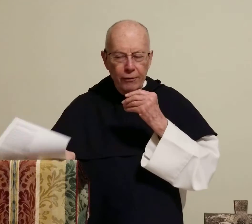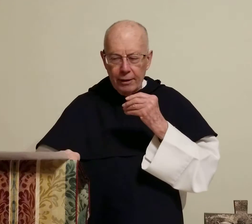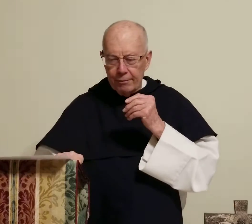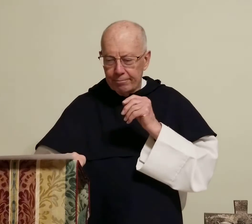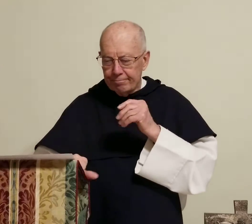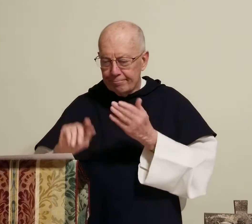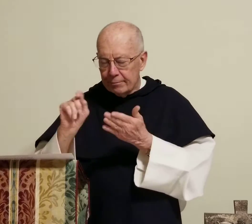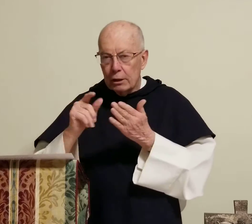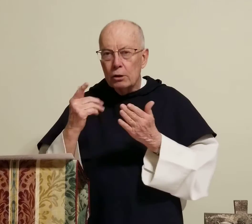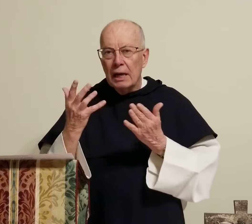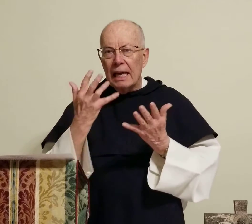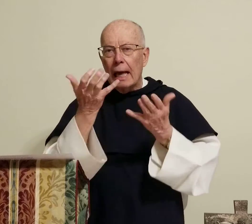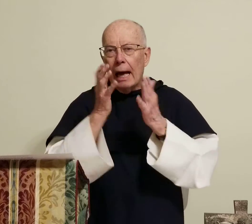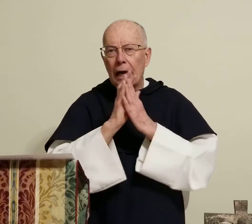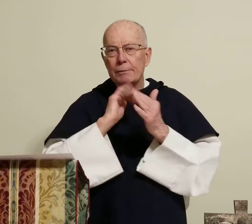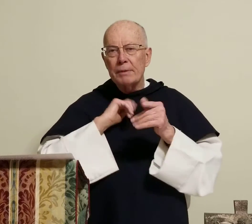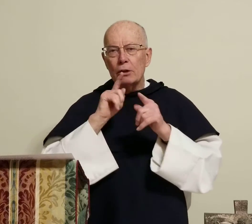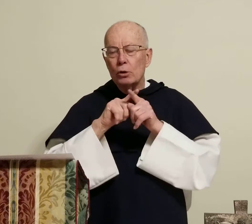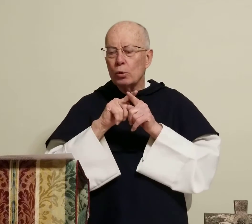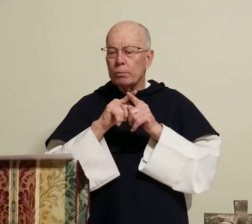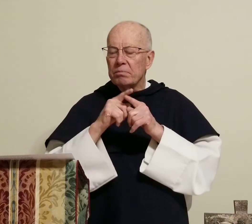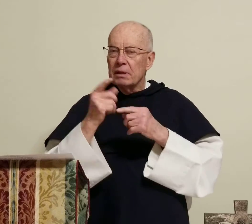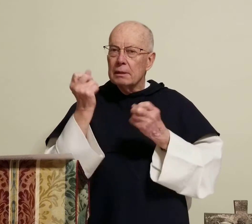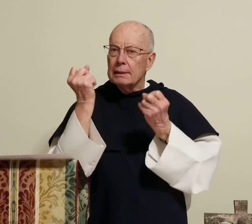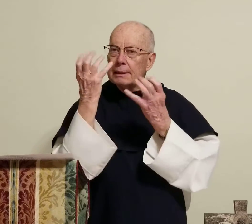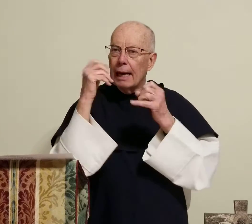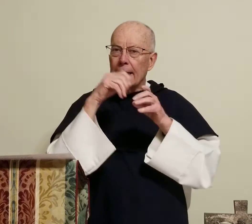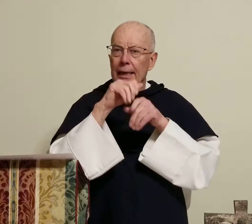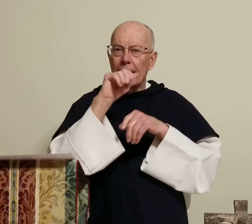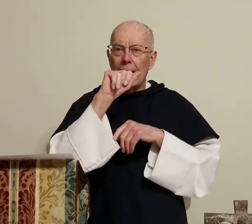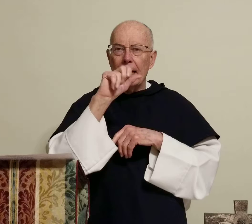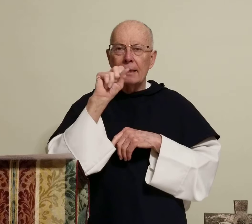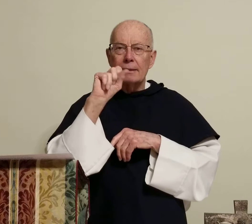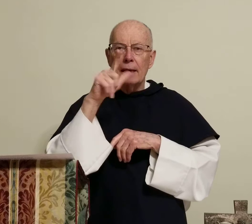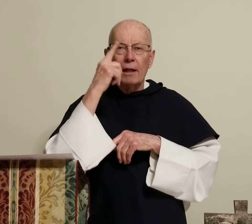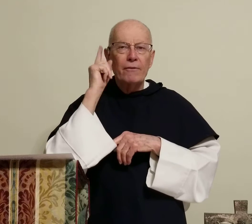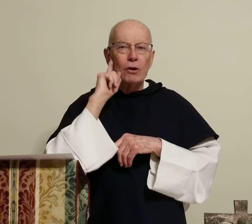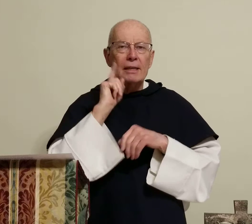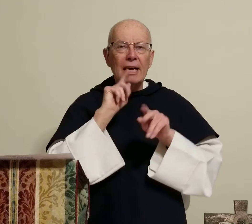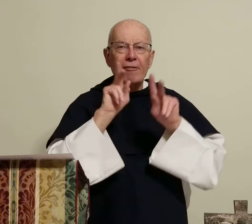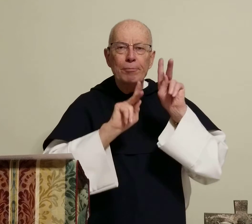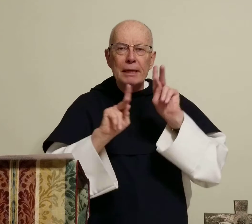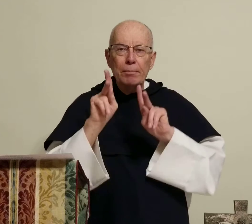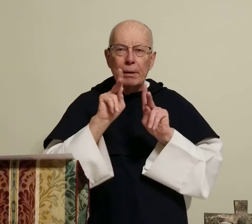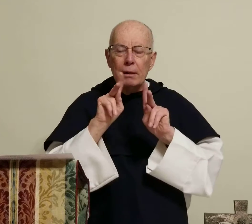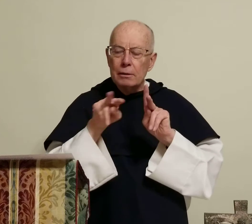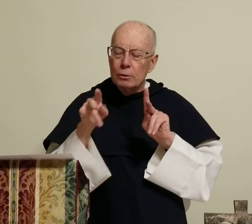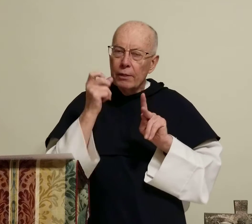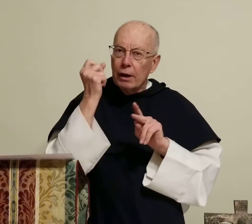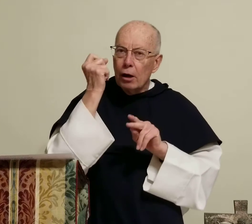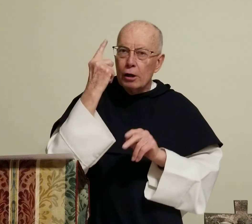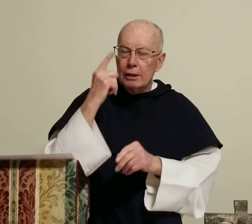purifier, you ask me to sign as for that people